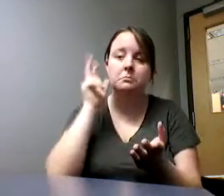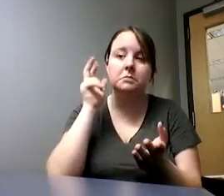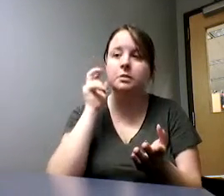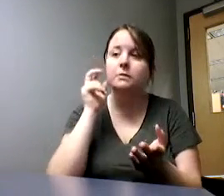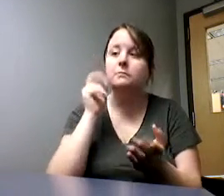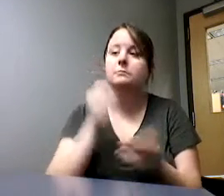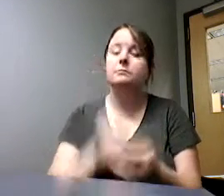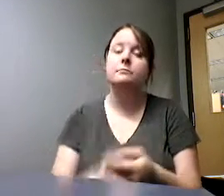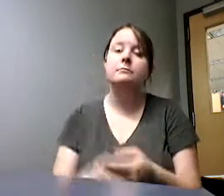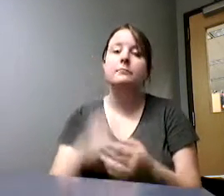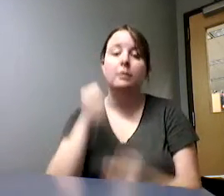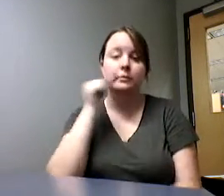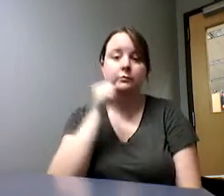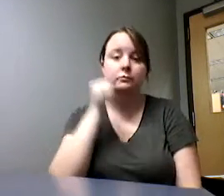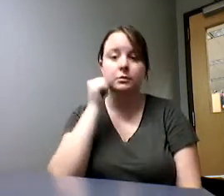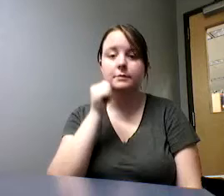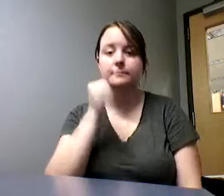basis, relative humidity.